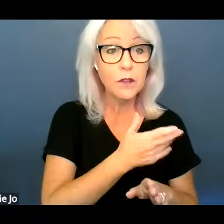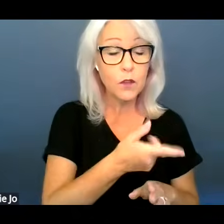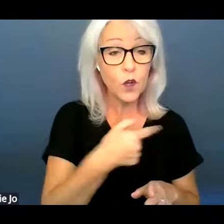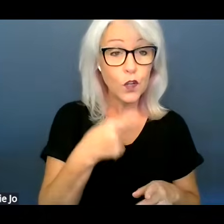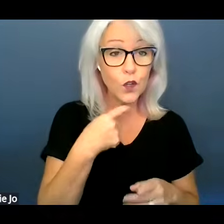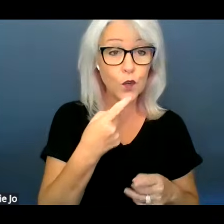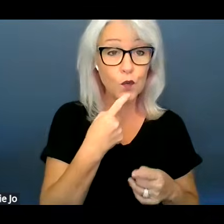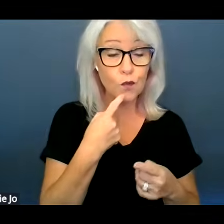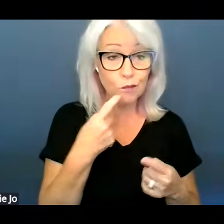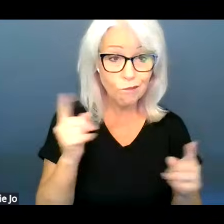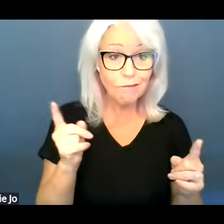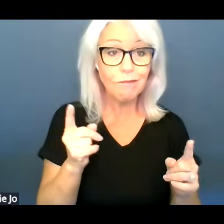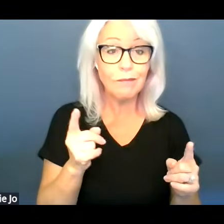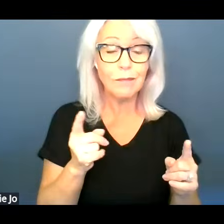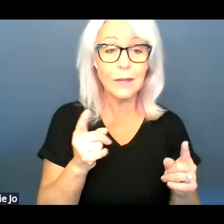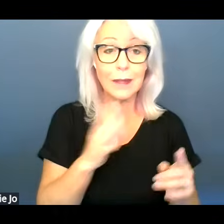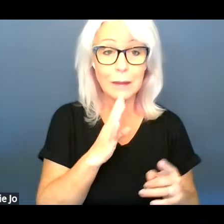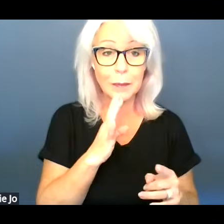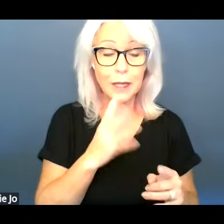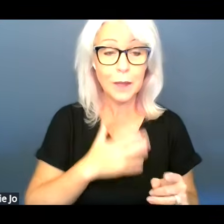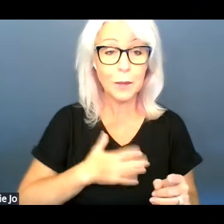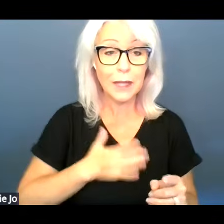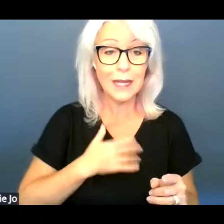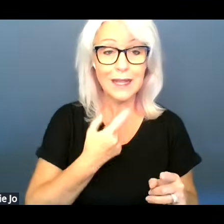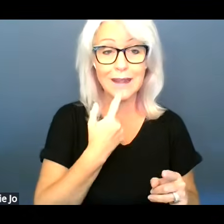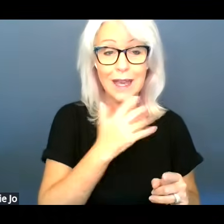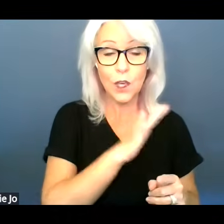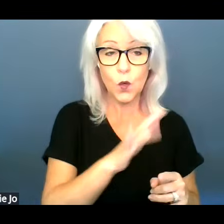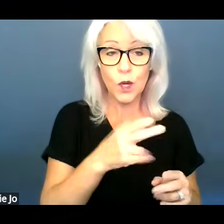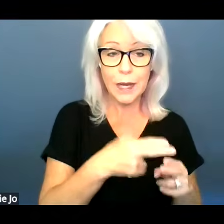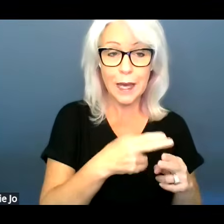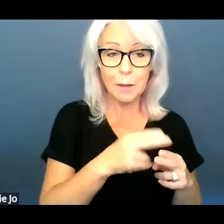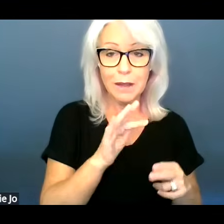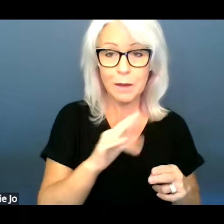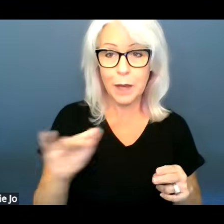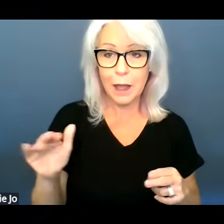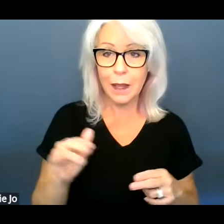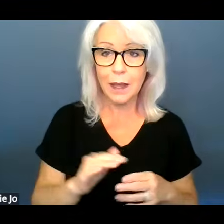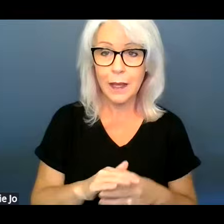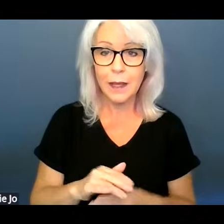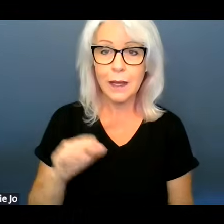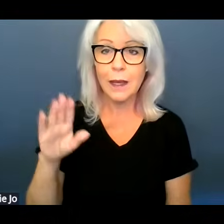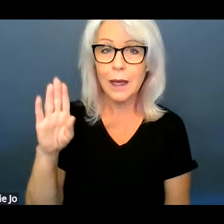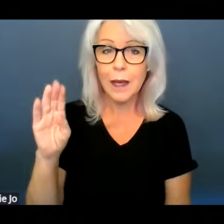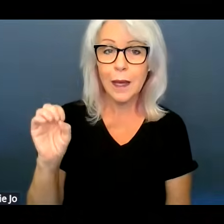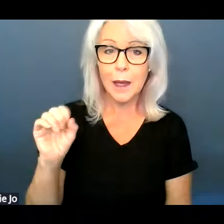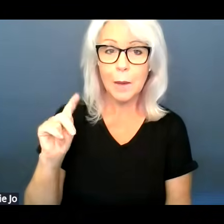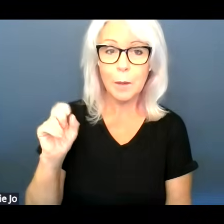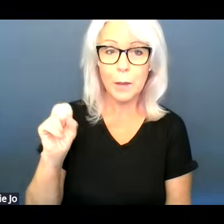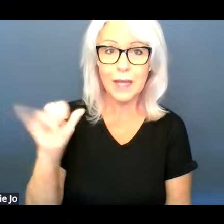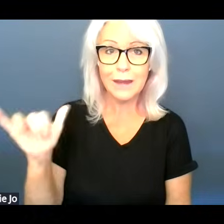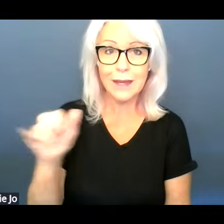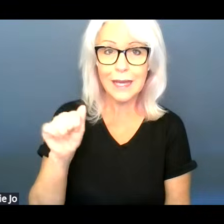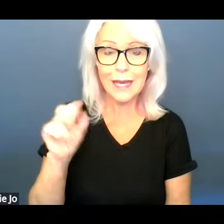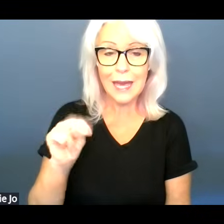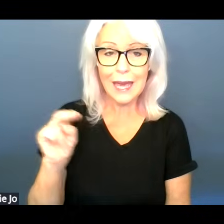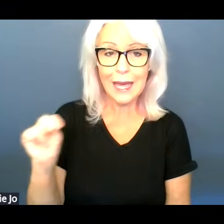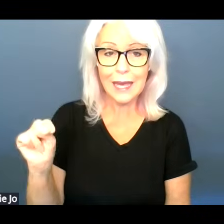for your minute, would you state your name and spell it for the clerk, please? Betsy Ann Moskowitz,